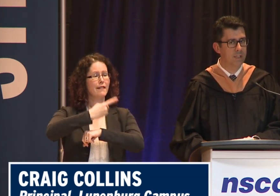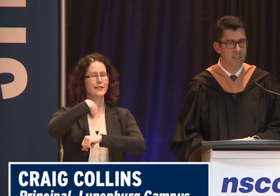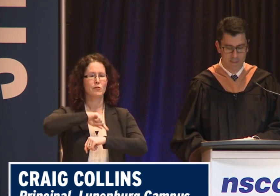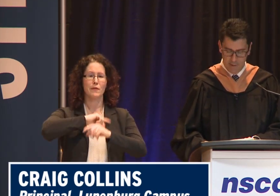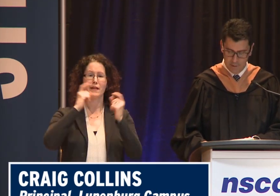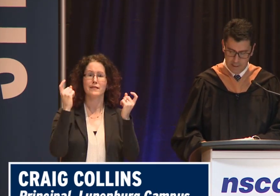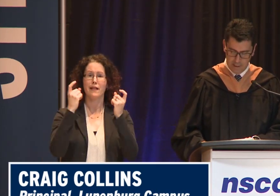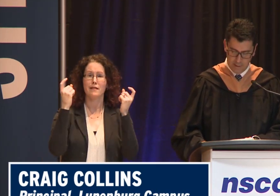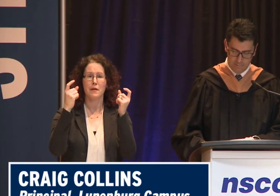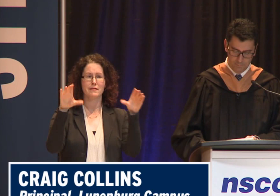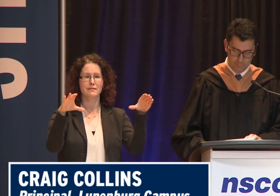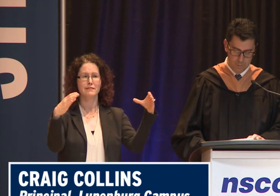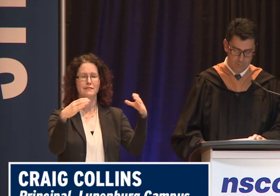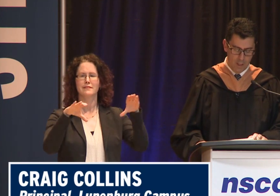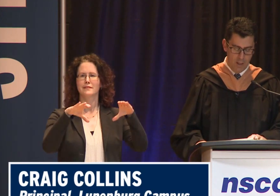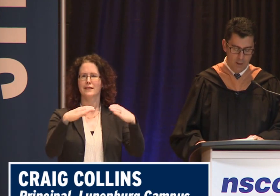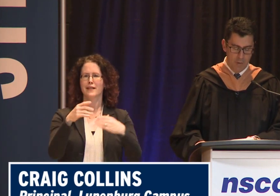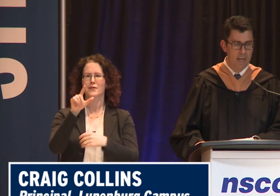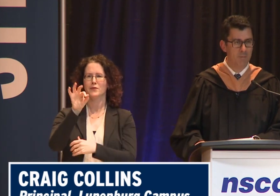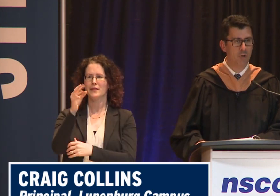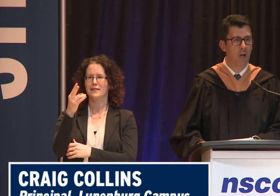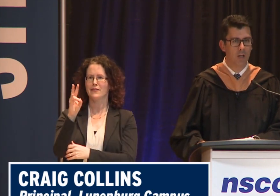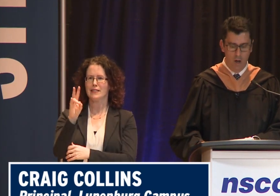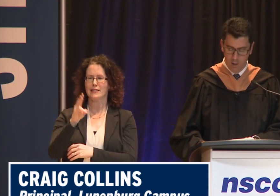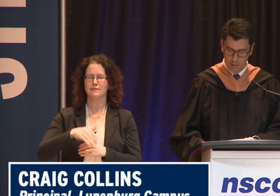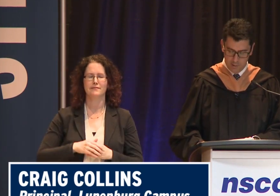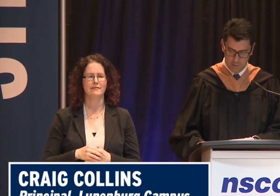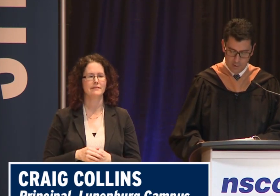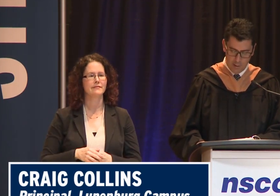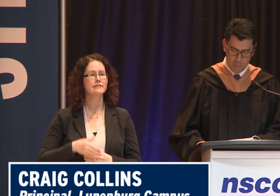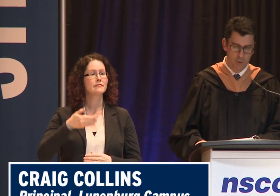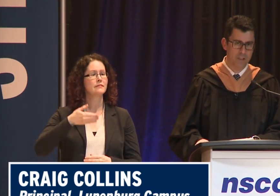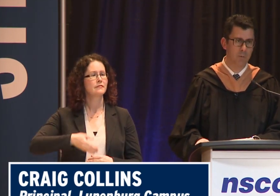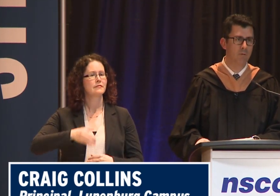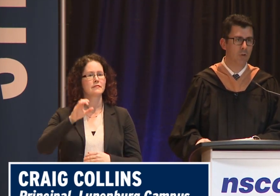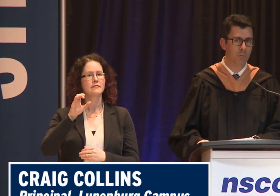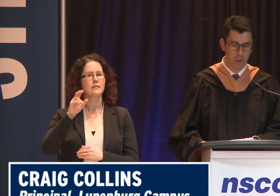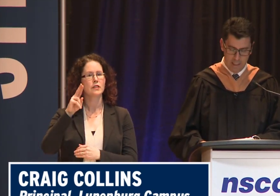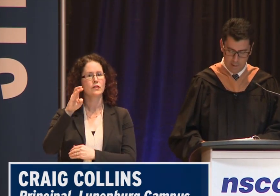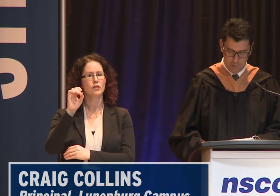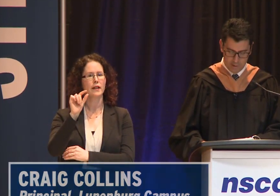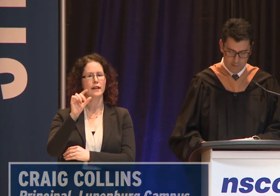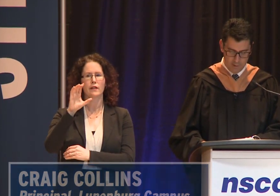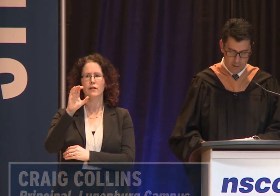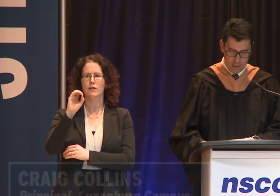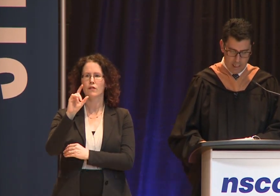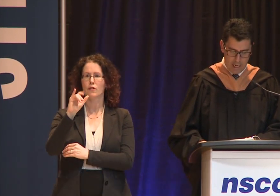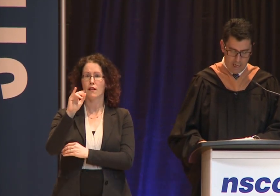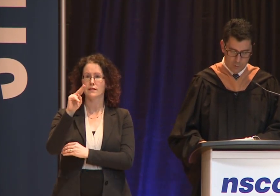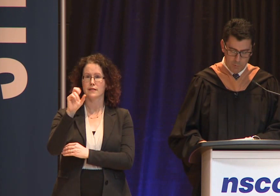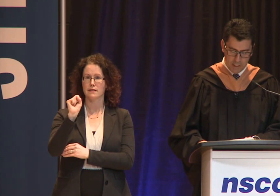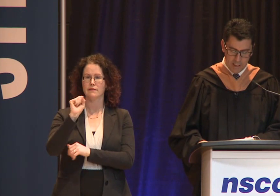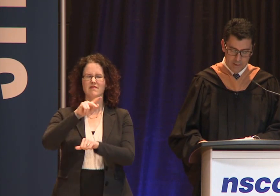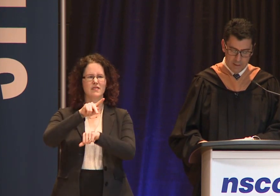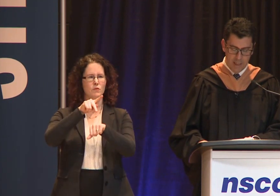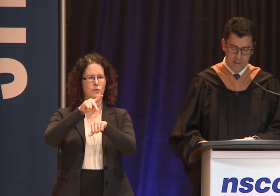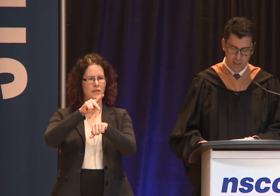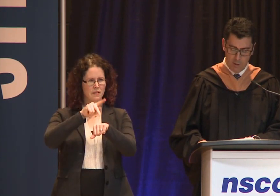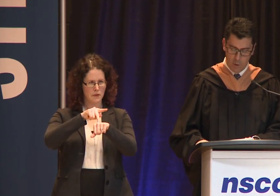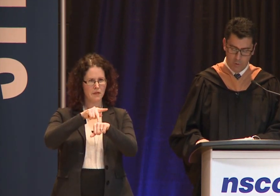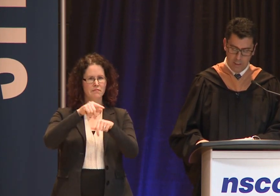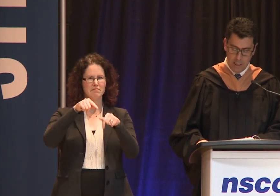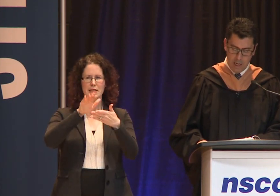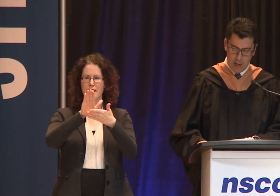of 2017. My name is Craig Collins, and I'm the principal of Lunenburg Campus. As we begin